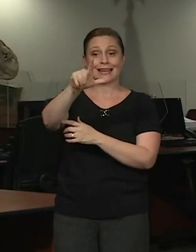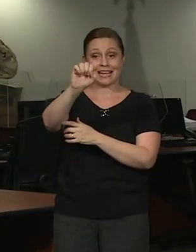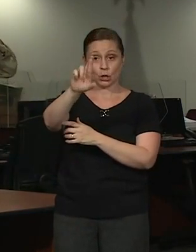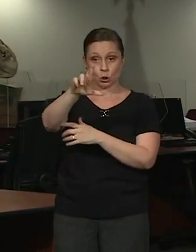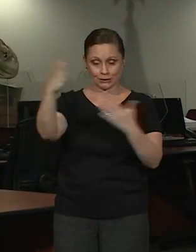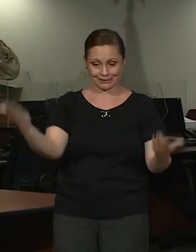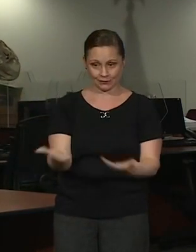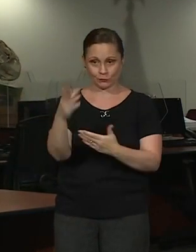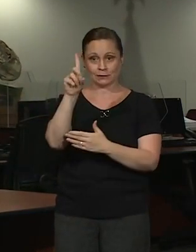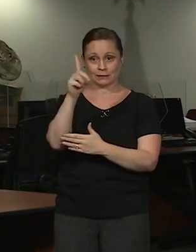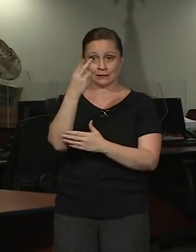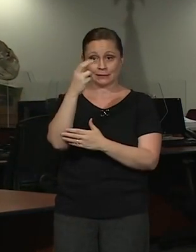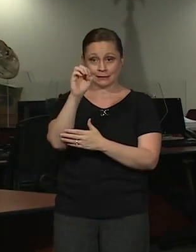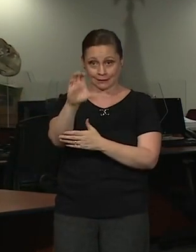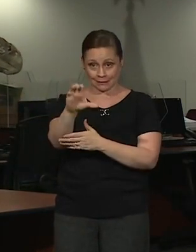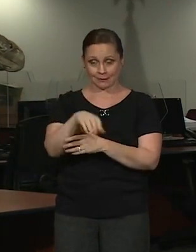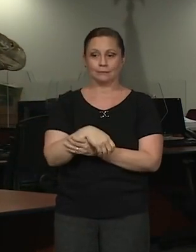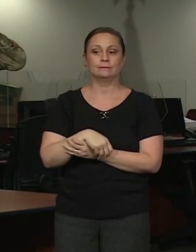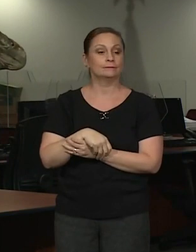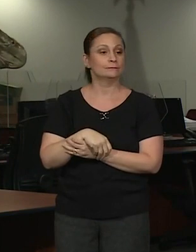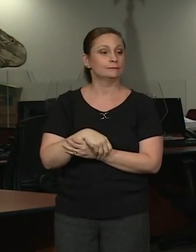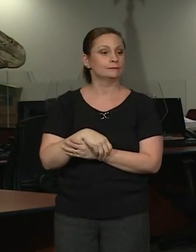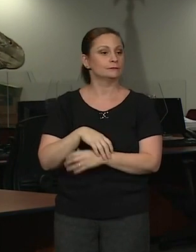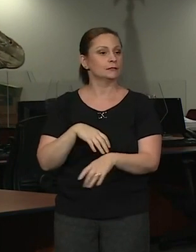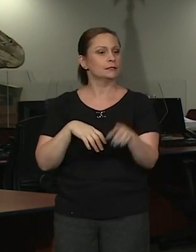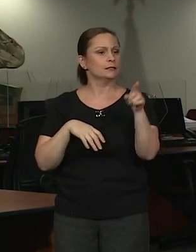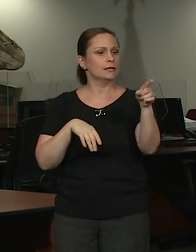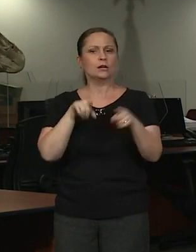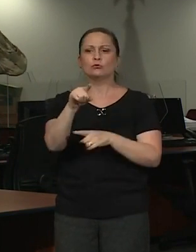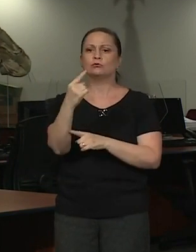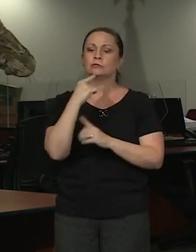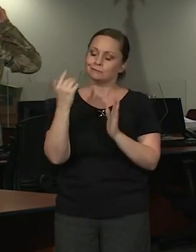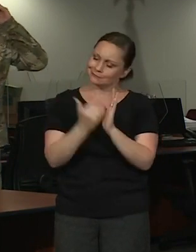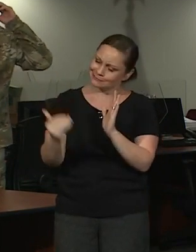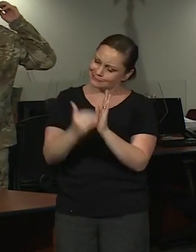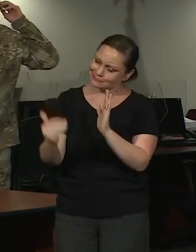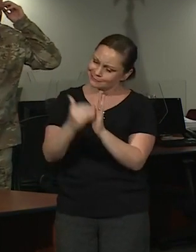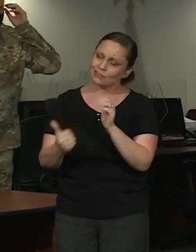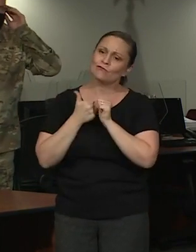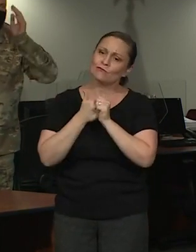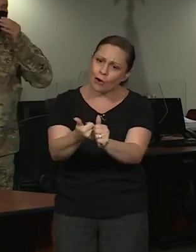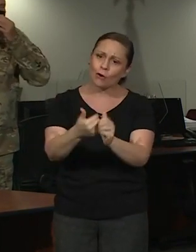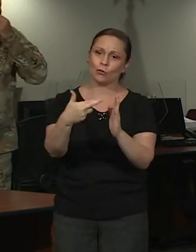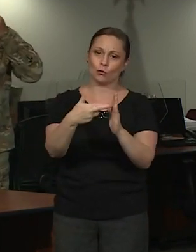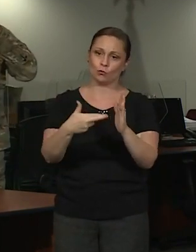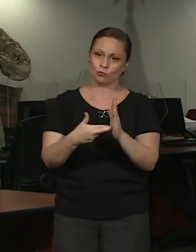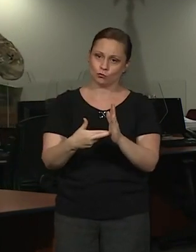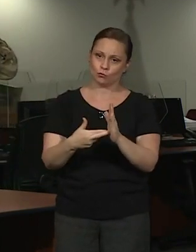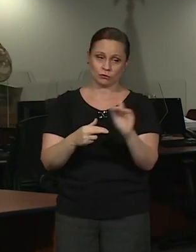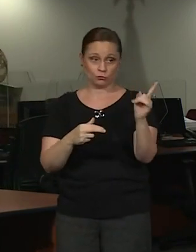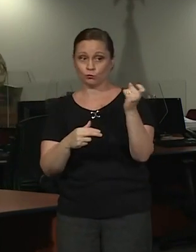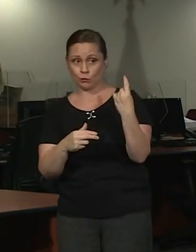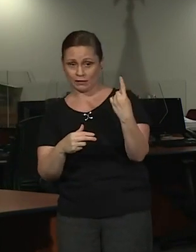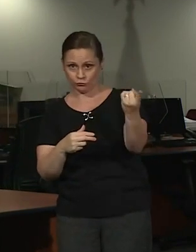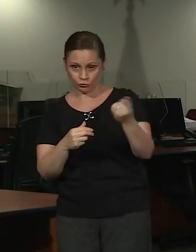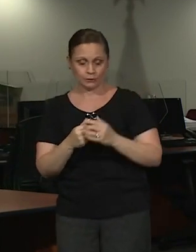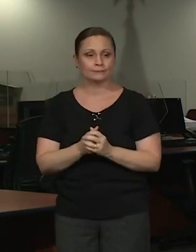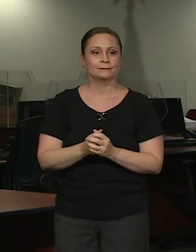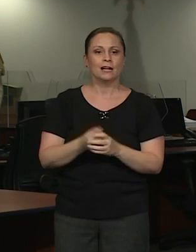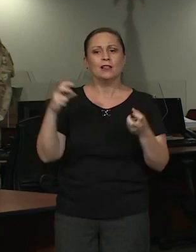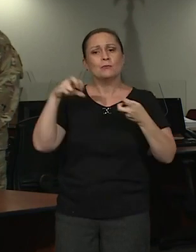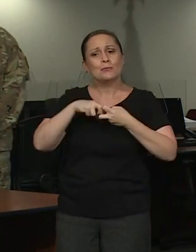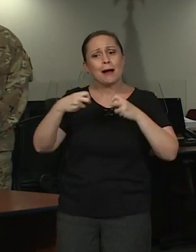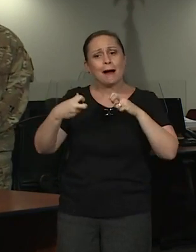from Emergency Management Division. So yes, you said repeatedly follow the rules. Part of the problem that folks are wanting a